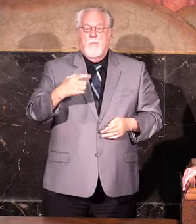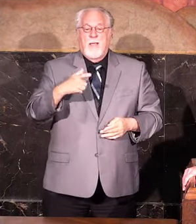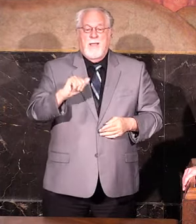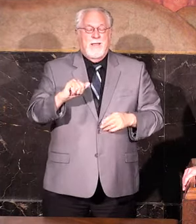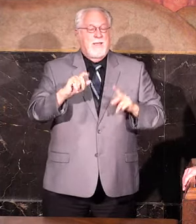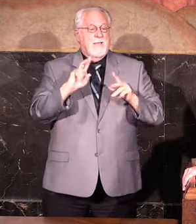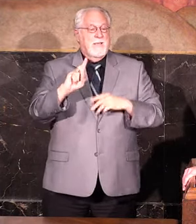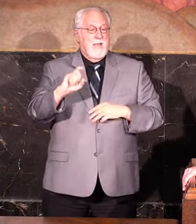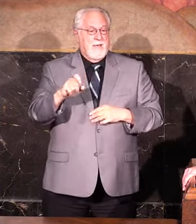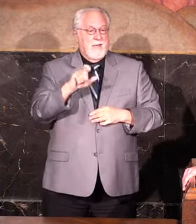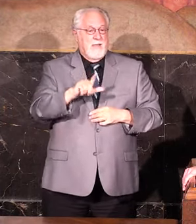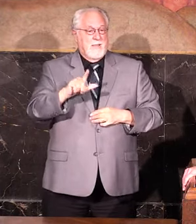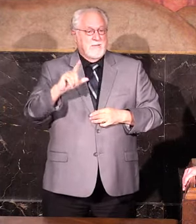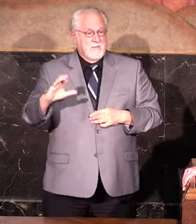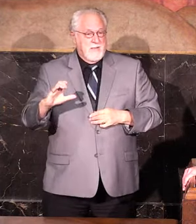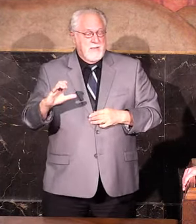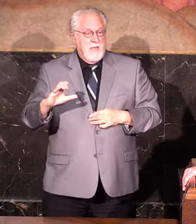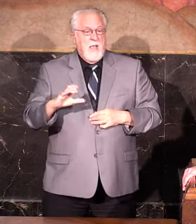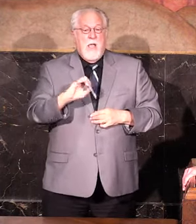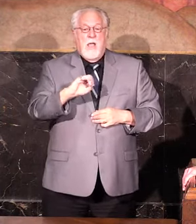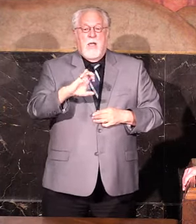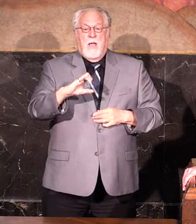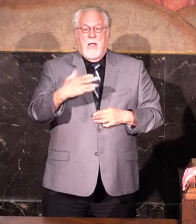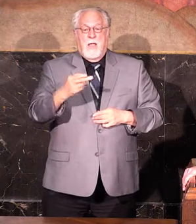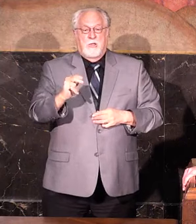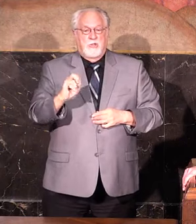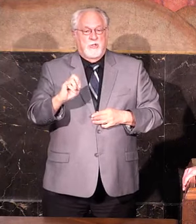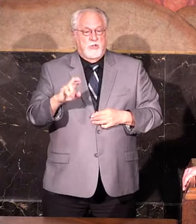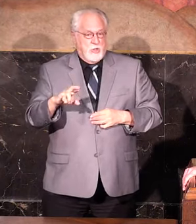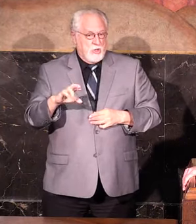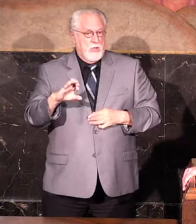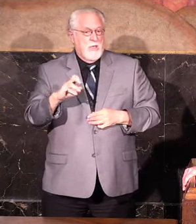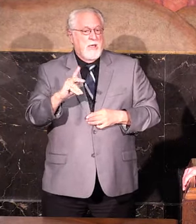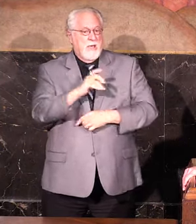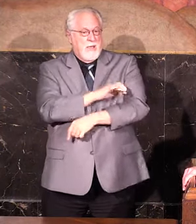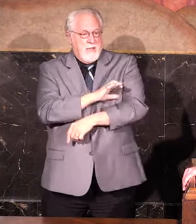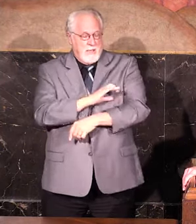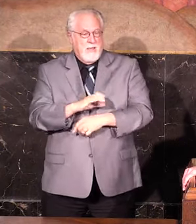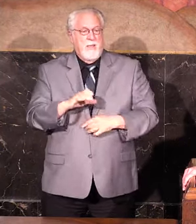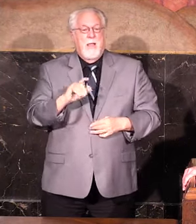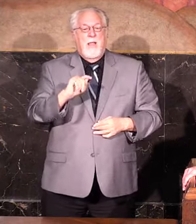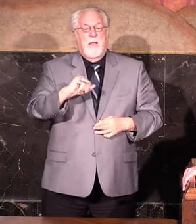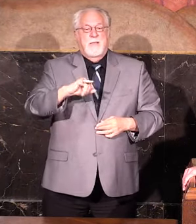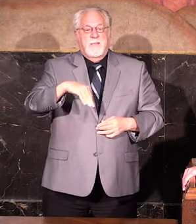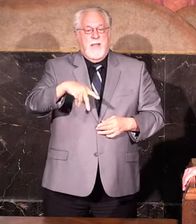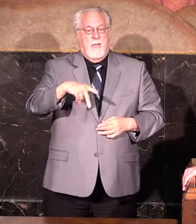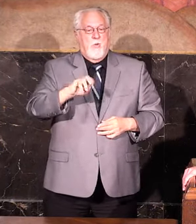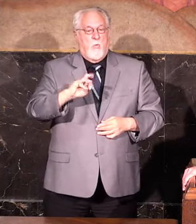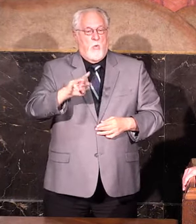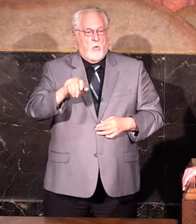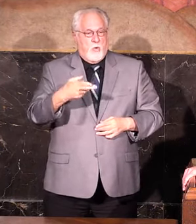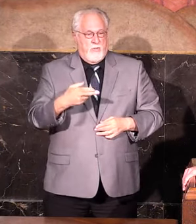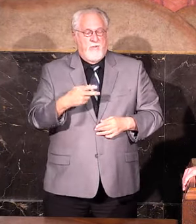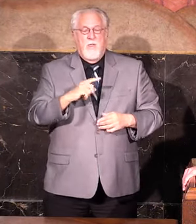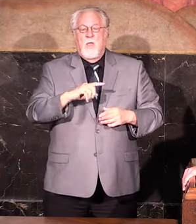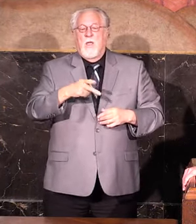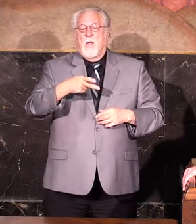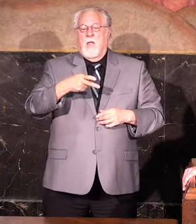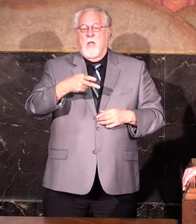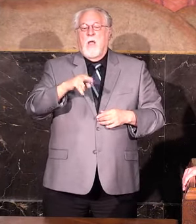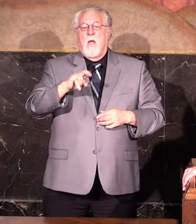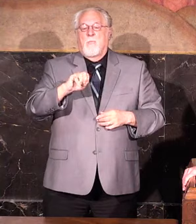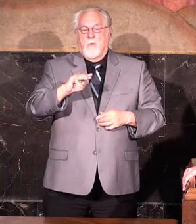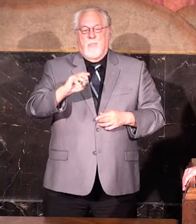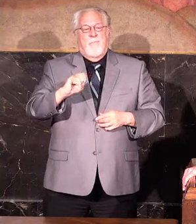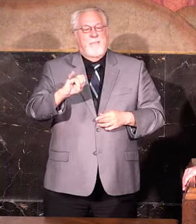Diagnostics LLC, Ochsner Clinic Foundation, Pafford, Premier